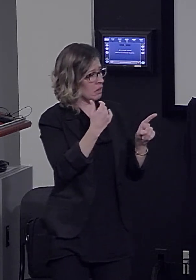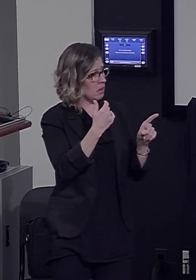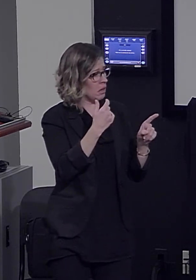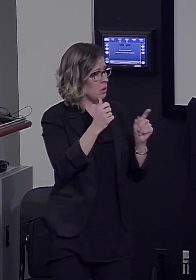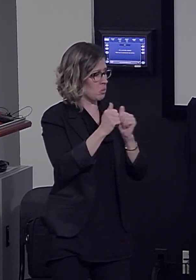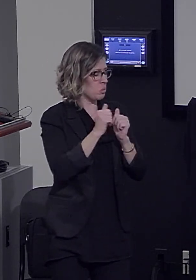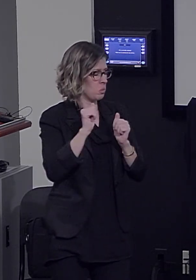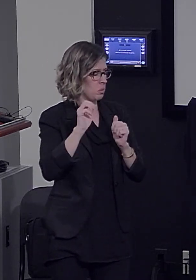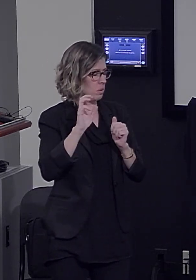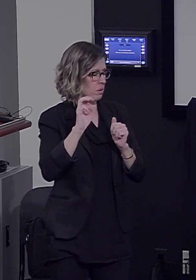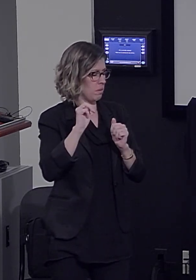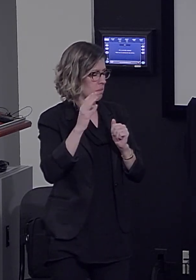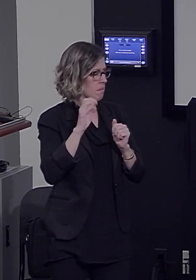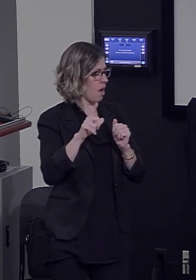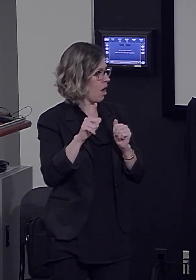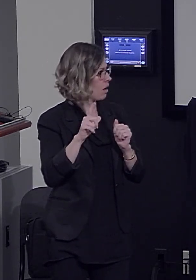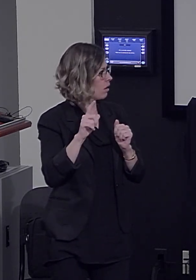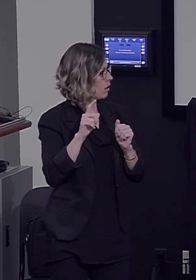we